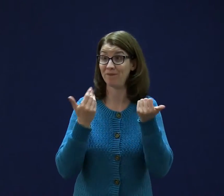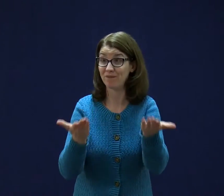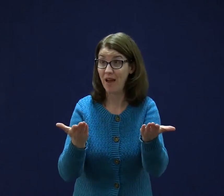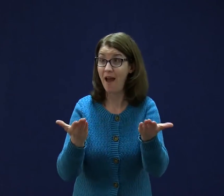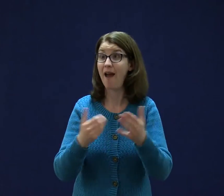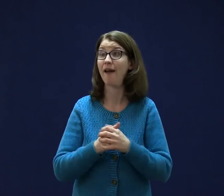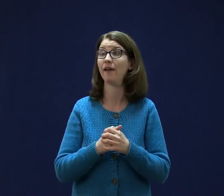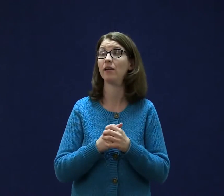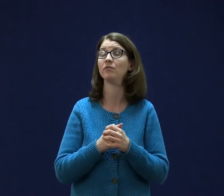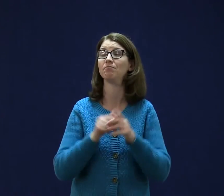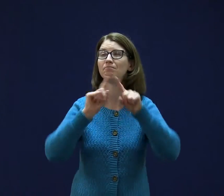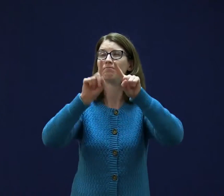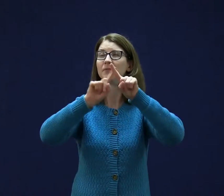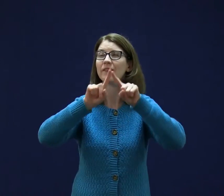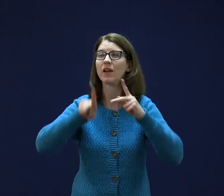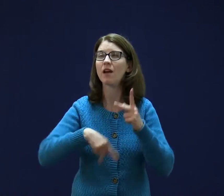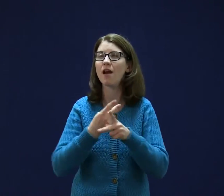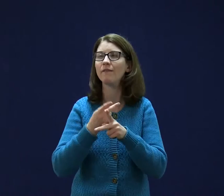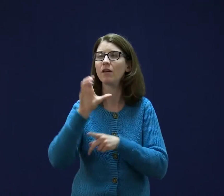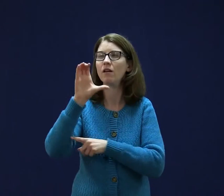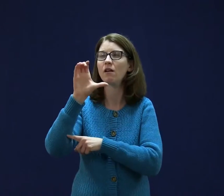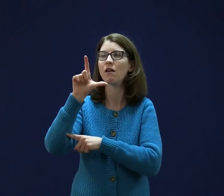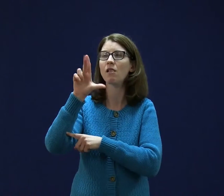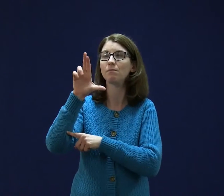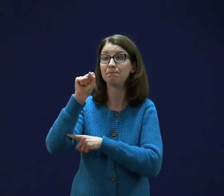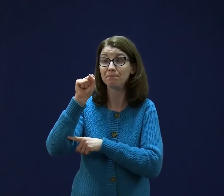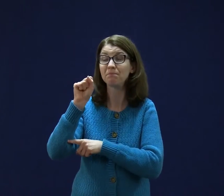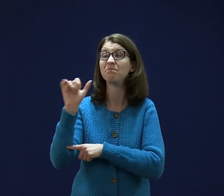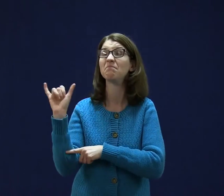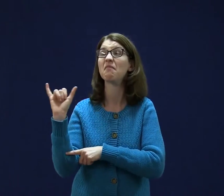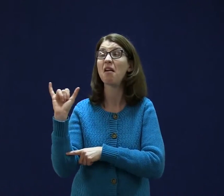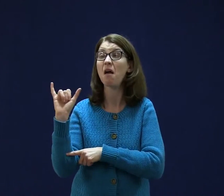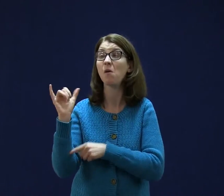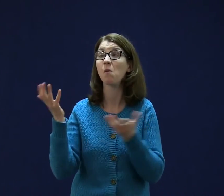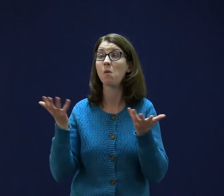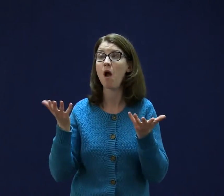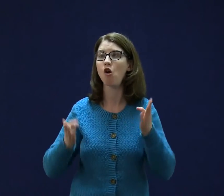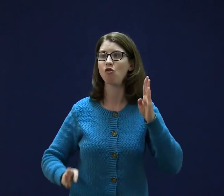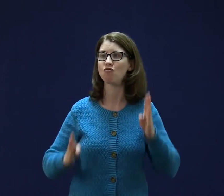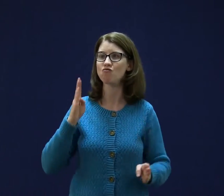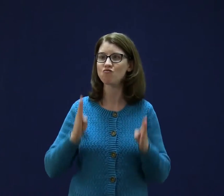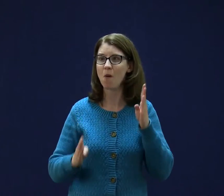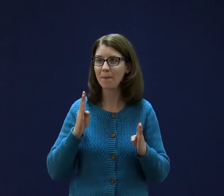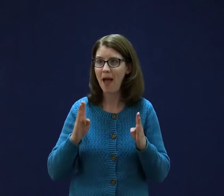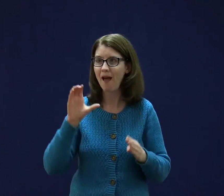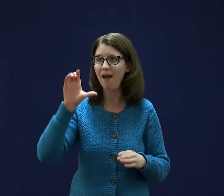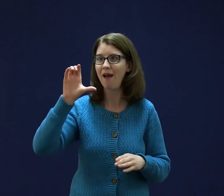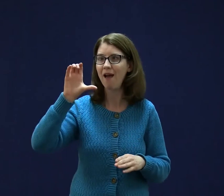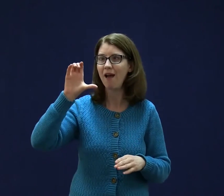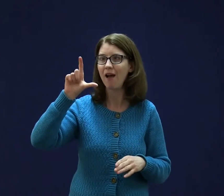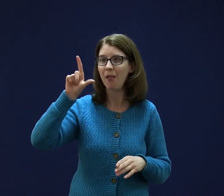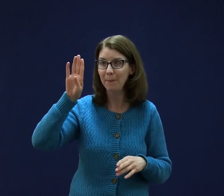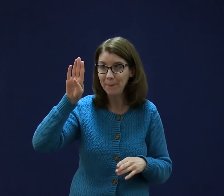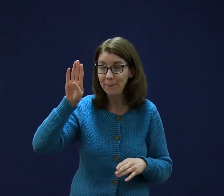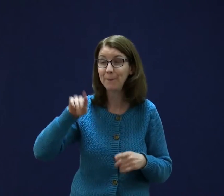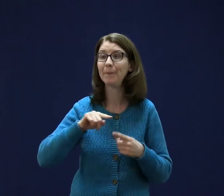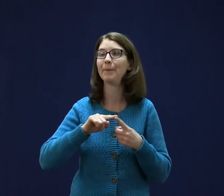those classrooms, we have deaf and hard of hearing students interacting and are involved in an integral part of